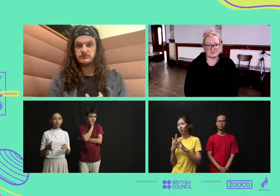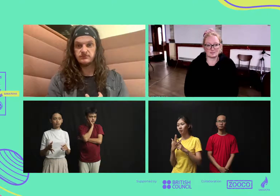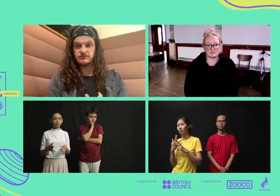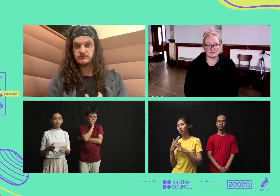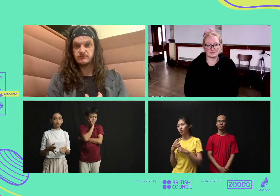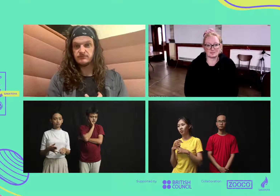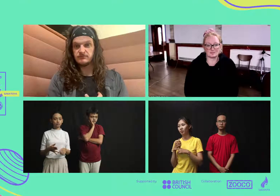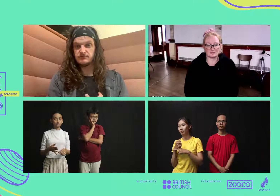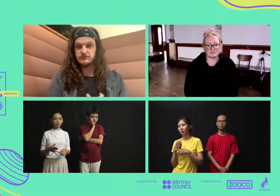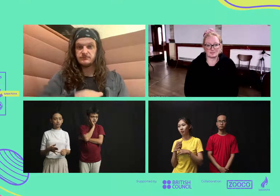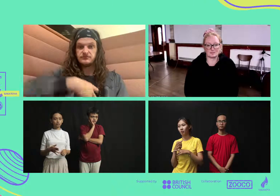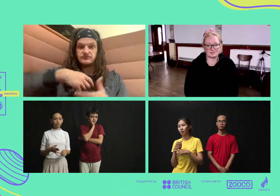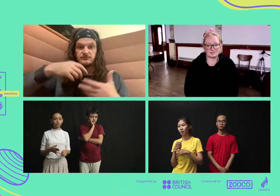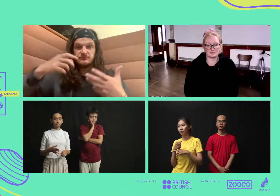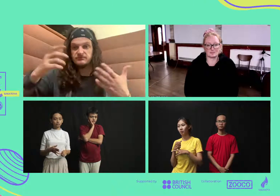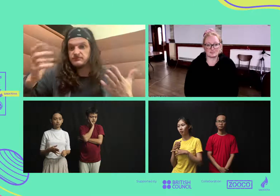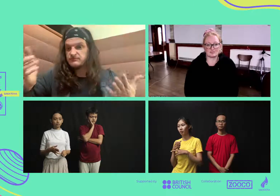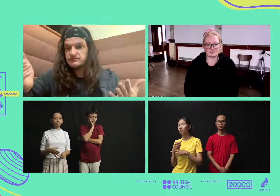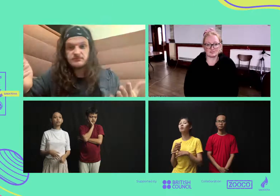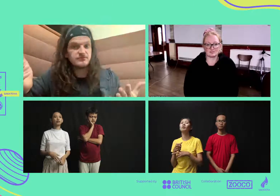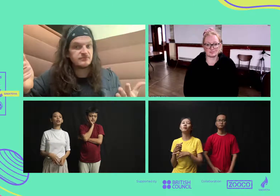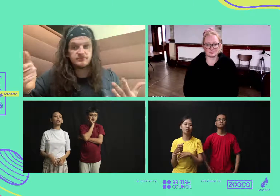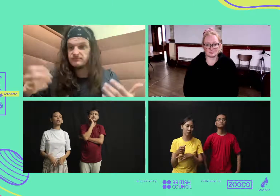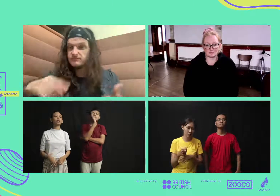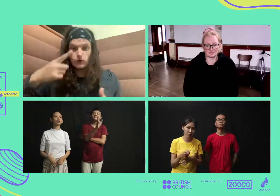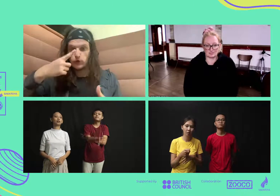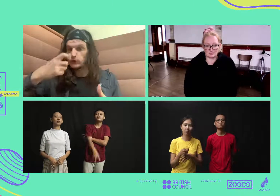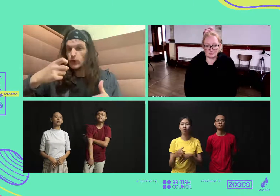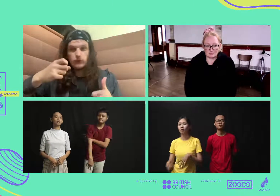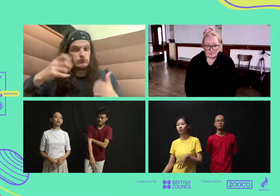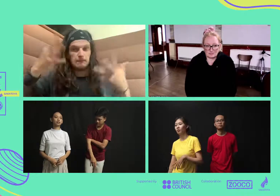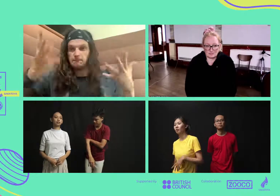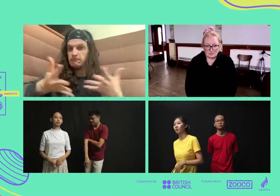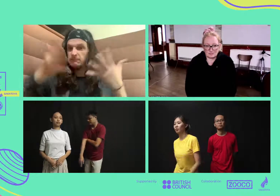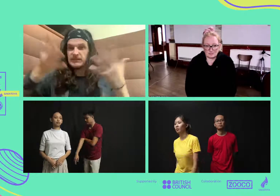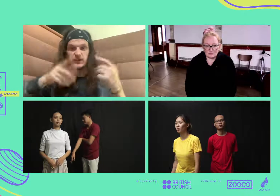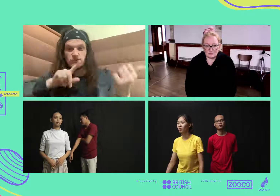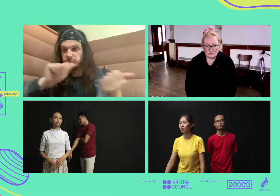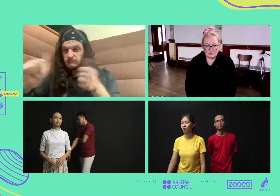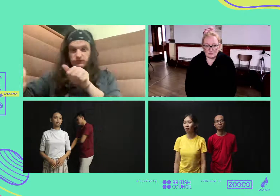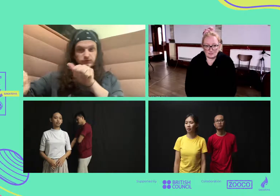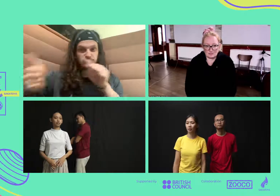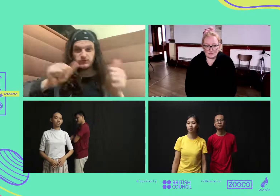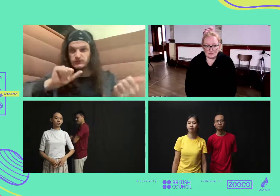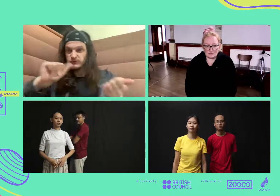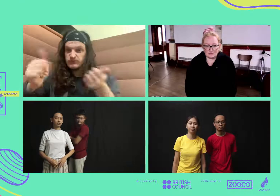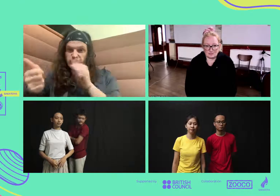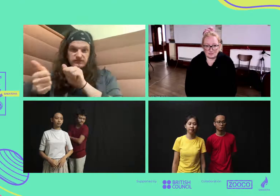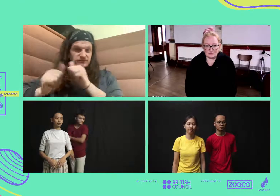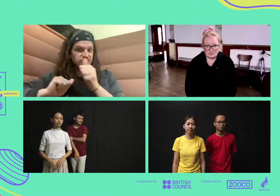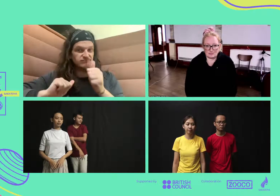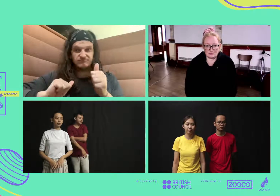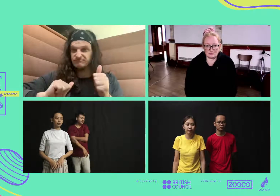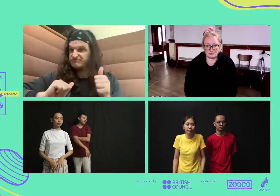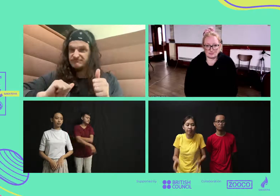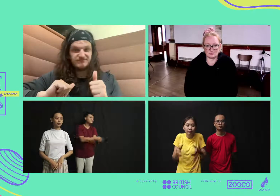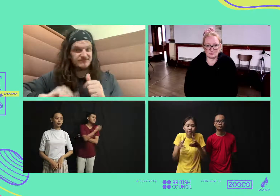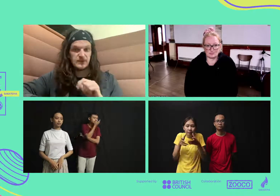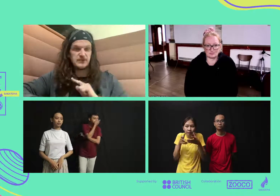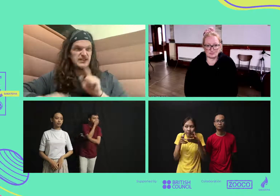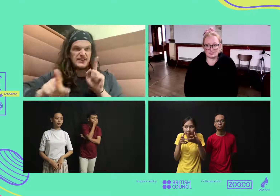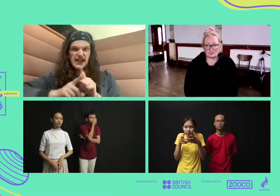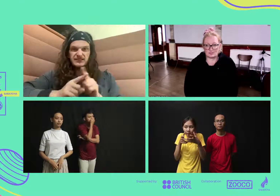monster, and the other two could be the humans. And you could create a story, and you could play with